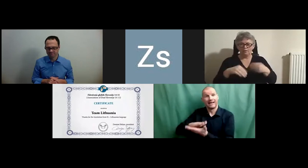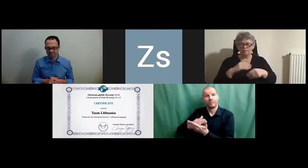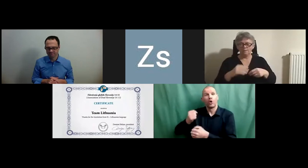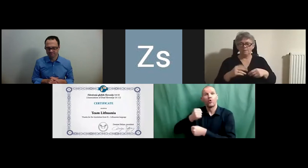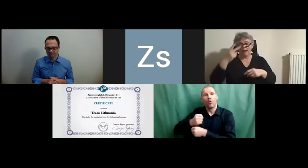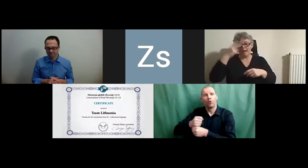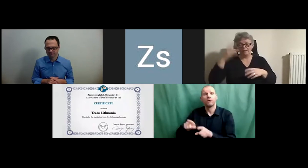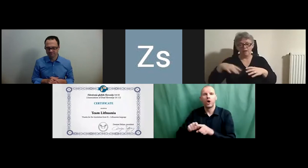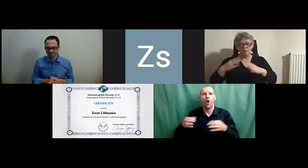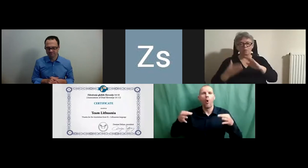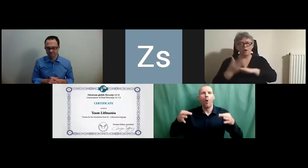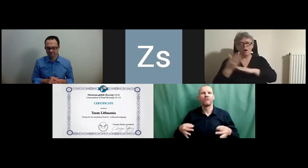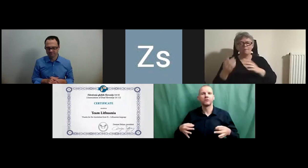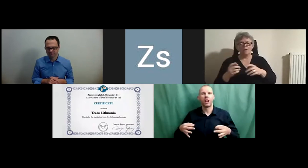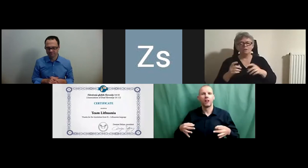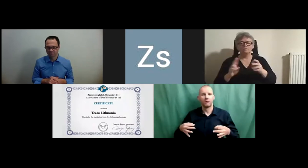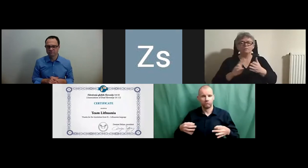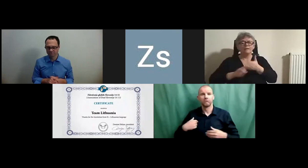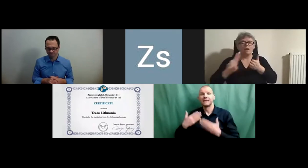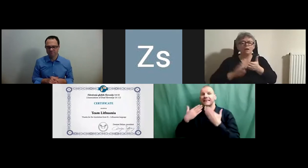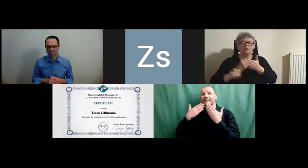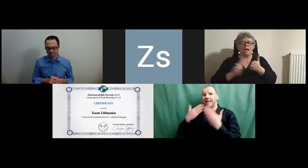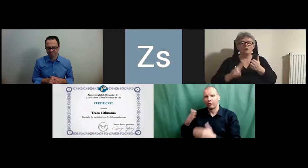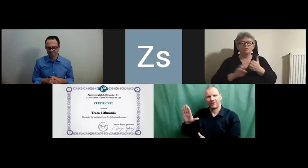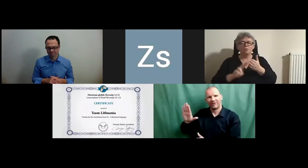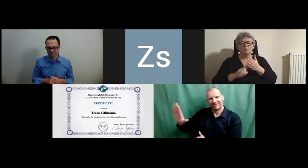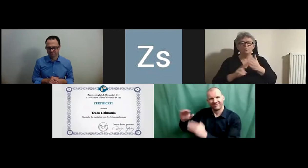team, the Lithuanian interpreters.